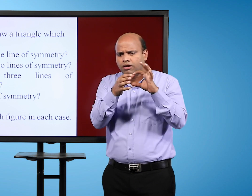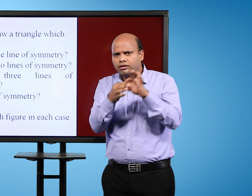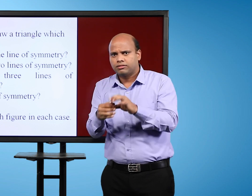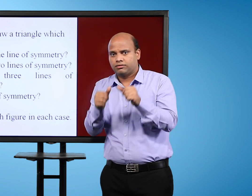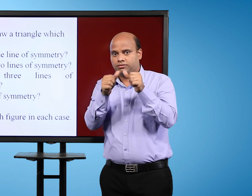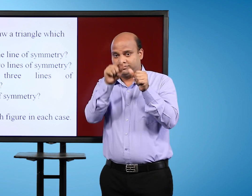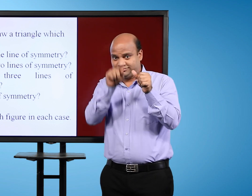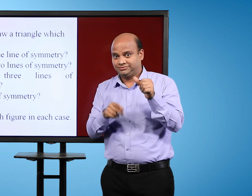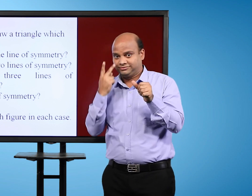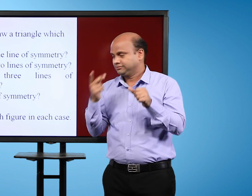A.